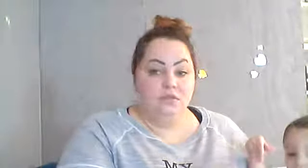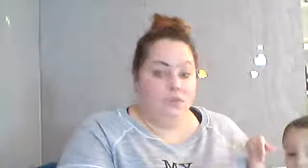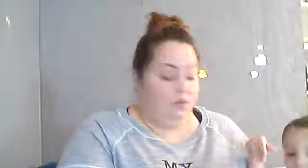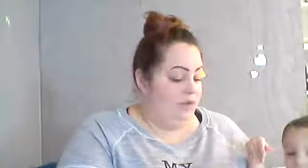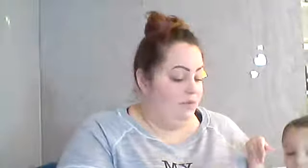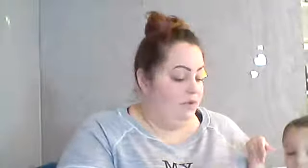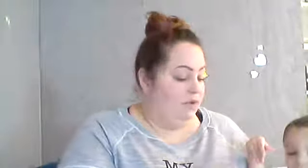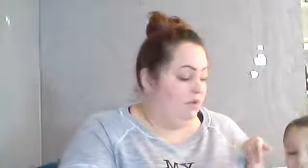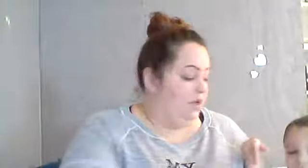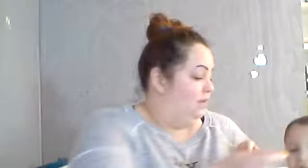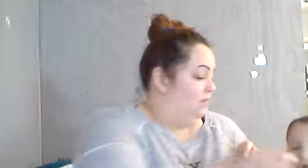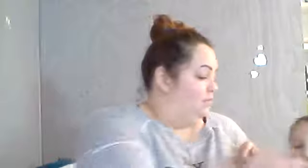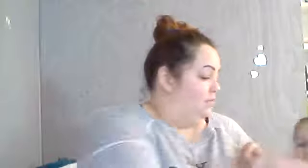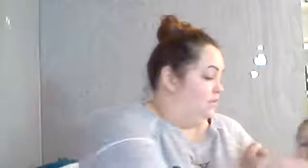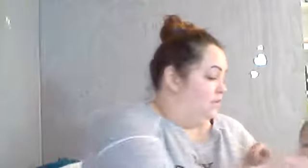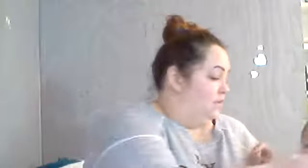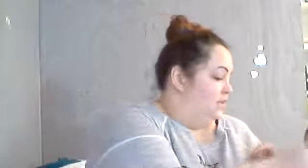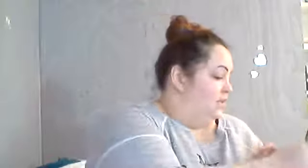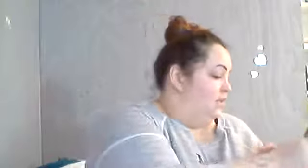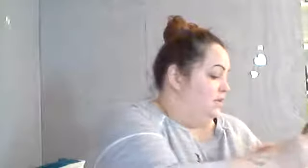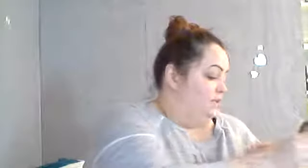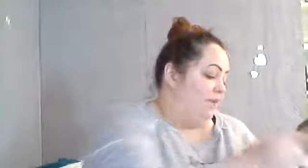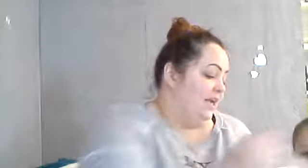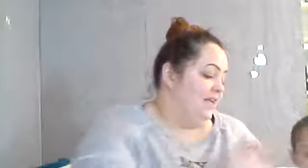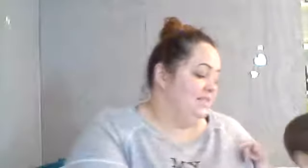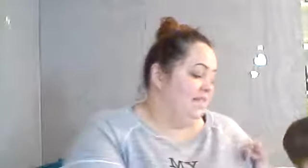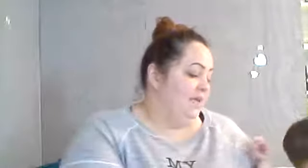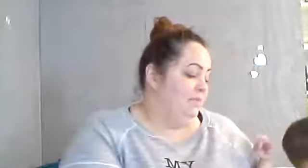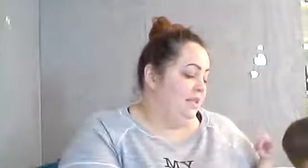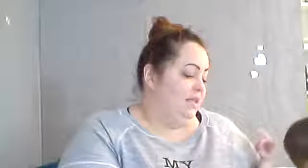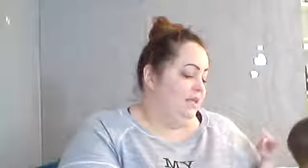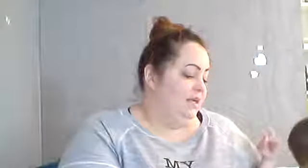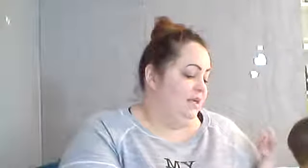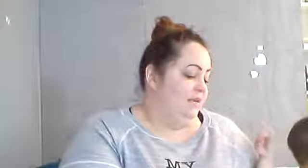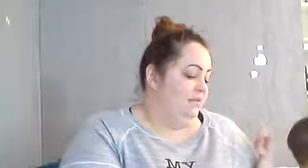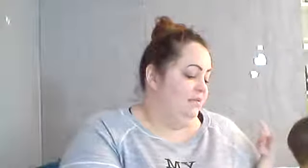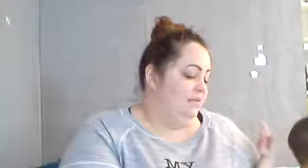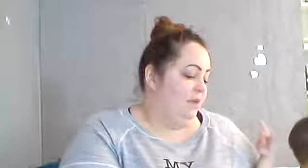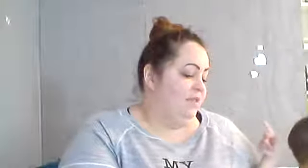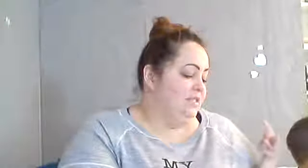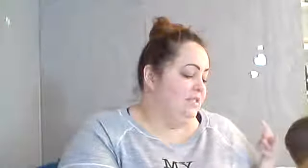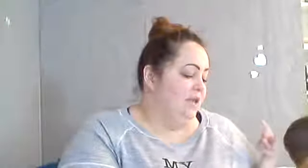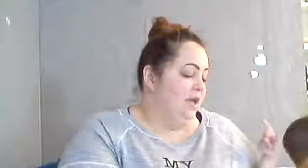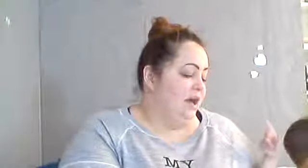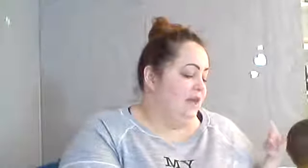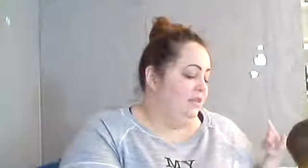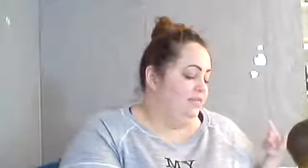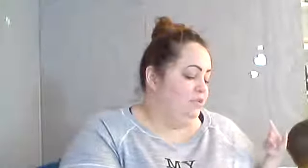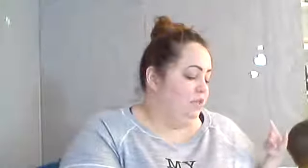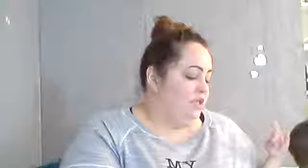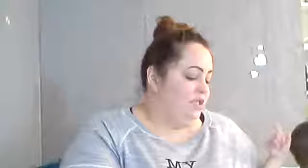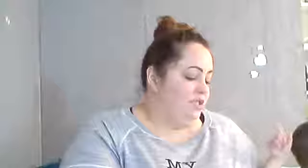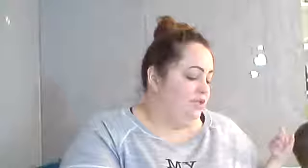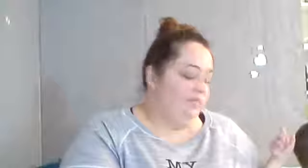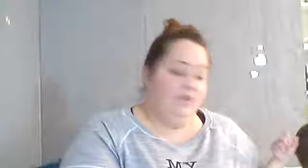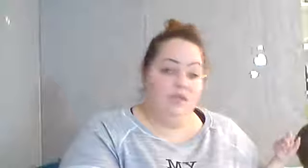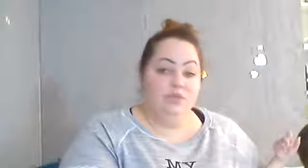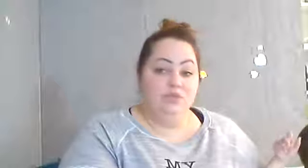So I will write his name in the comments. I love to watch his YouTube videos. They're